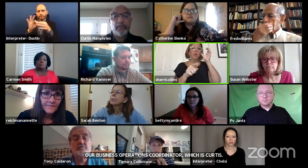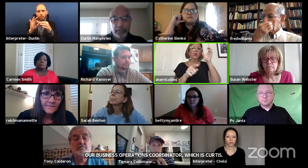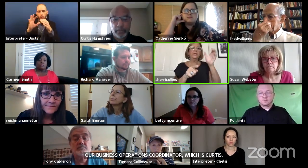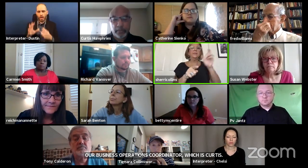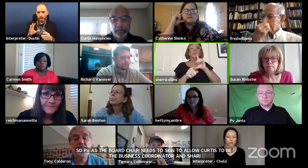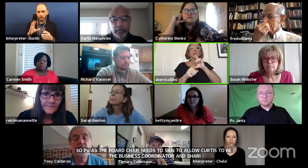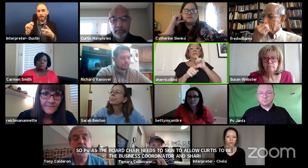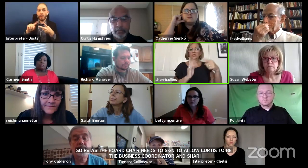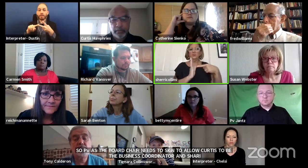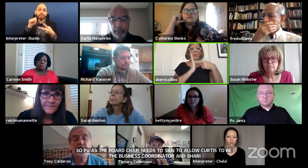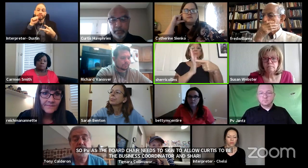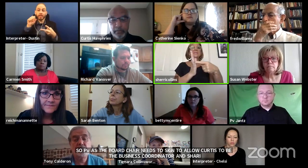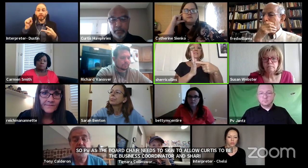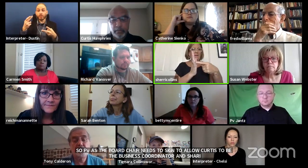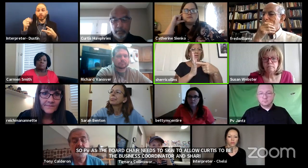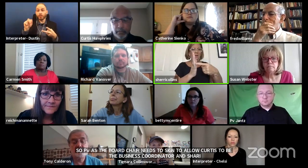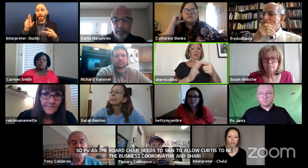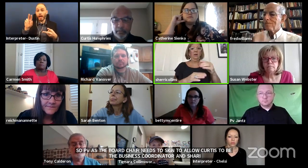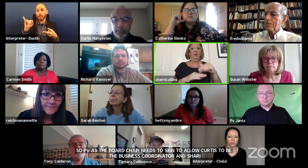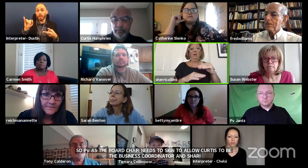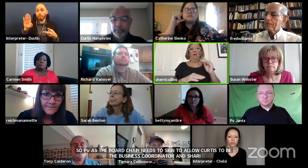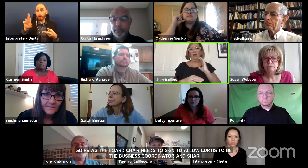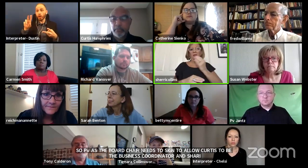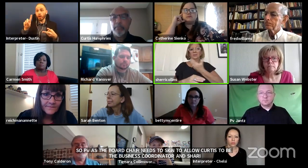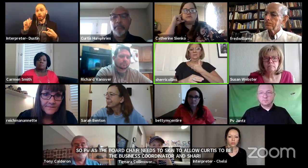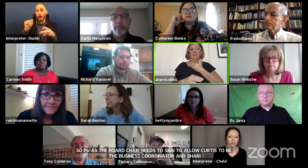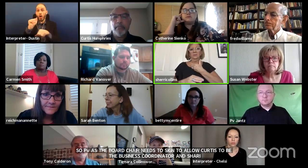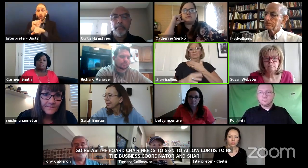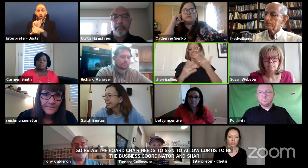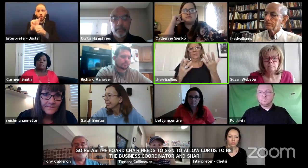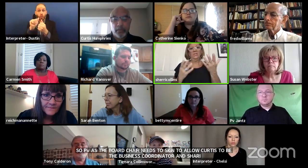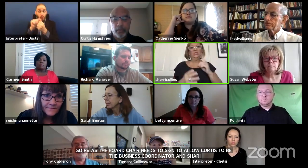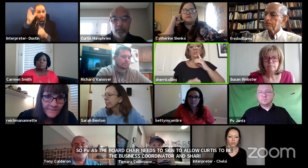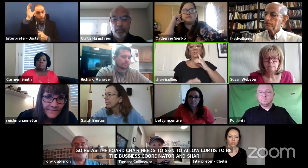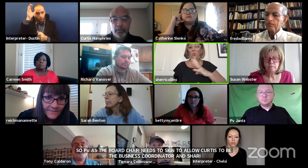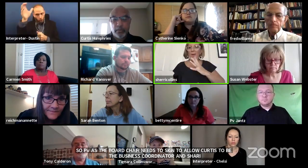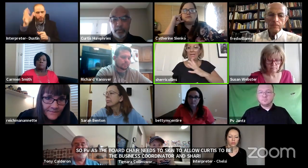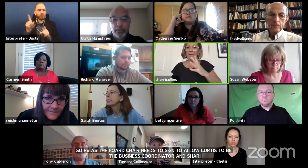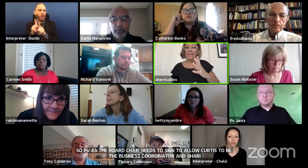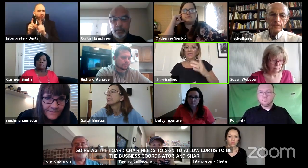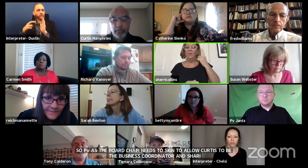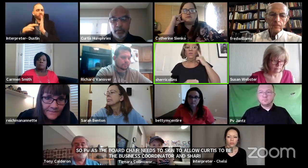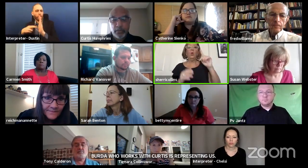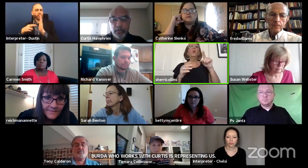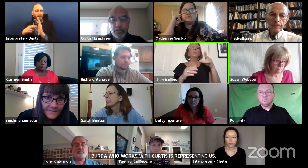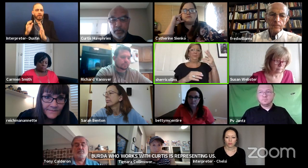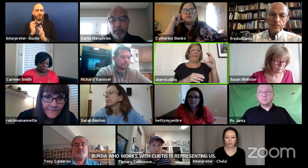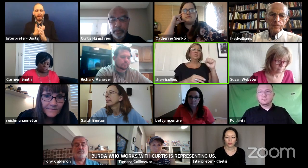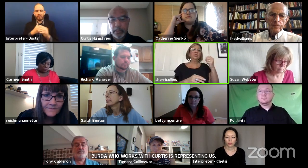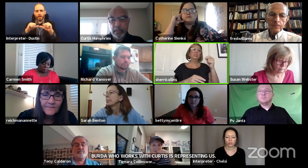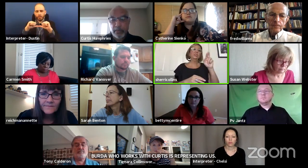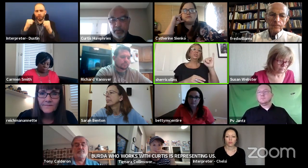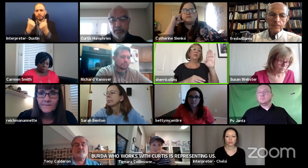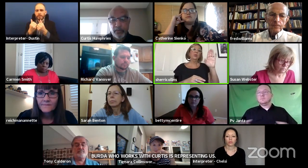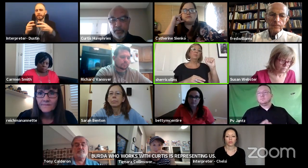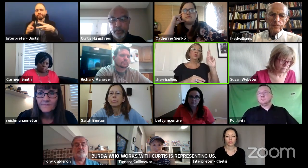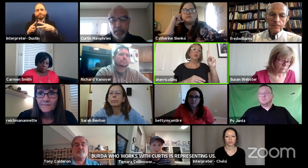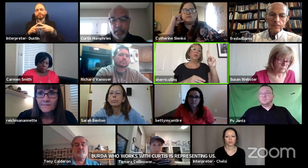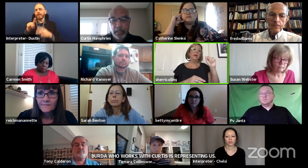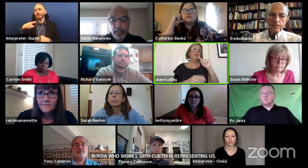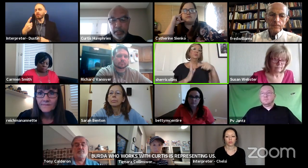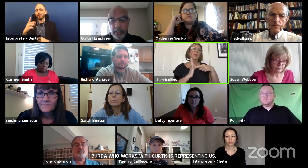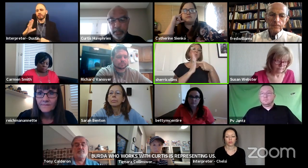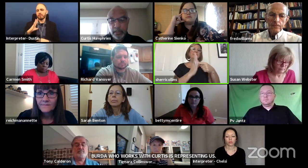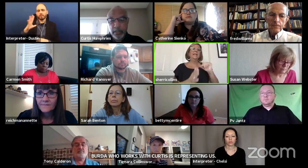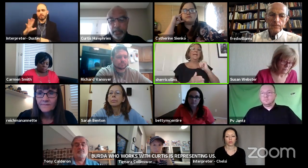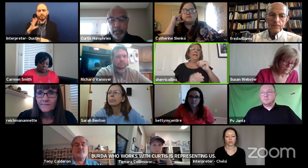with Curtis, is representing us. It's just a formality for, Sherry